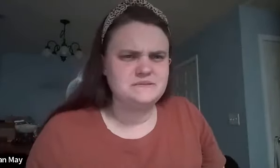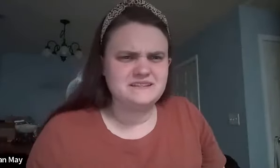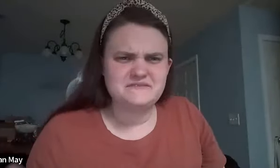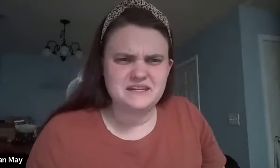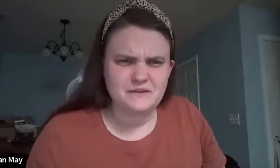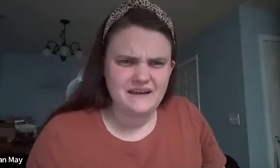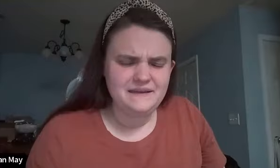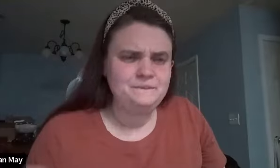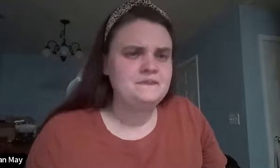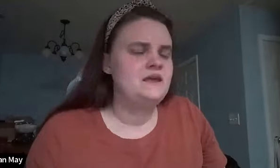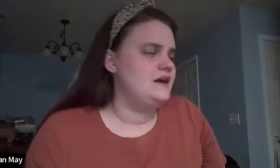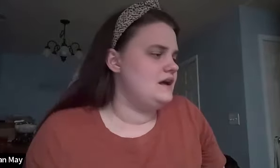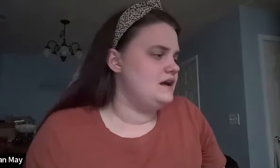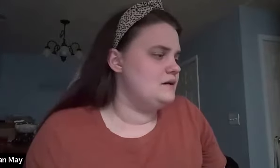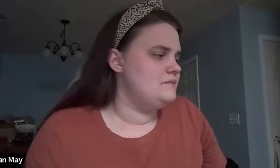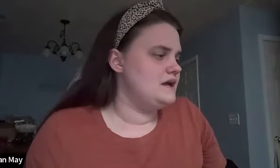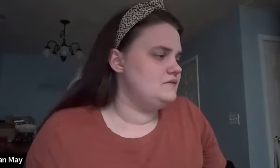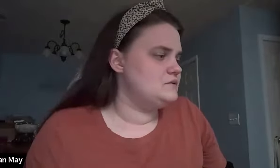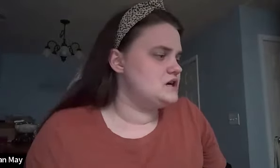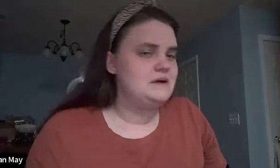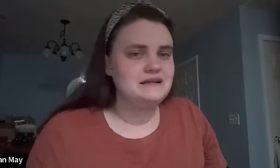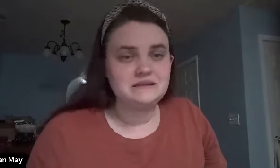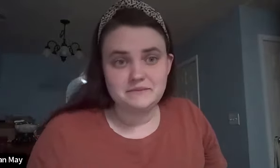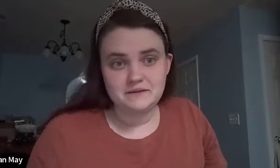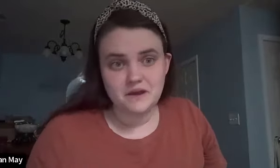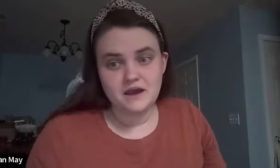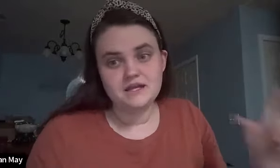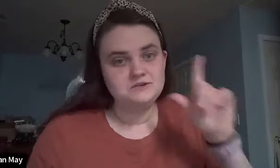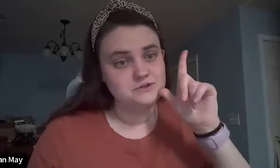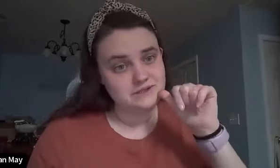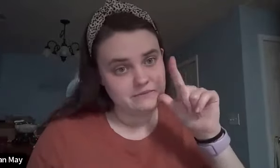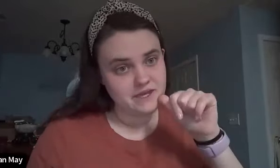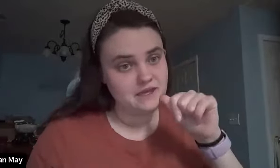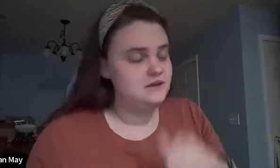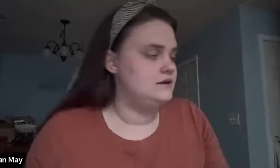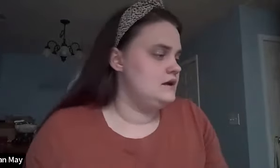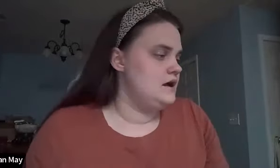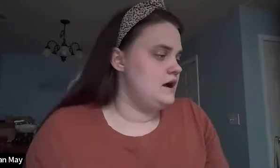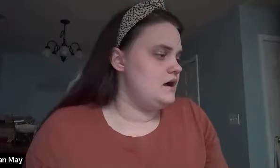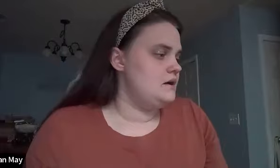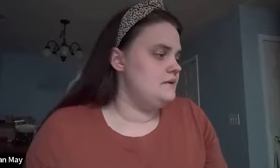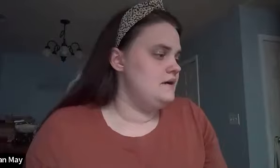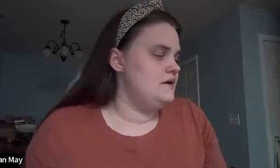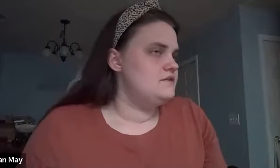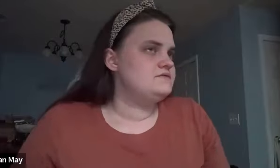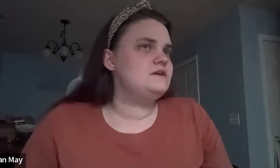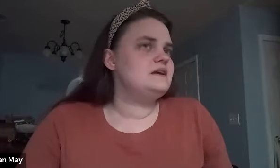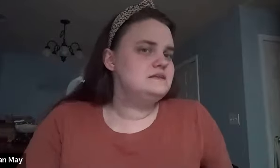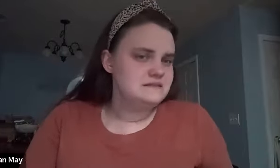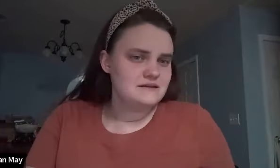typically say vanilla pie. If you were talking about a lemon pie, you do lemon. There is a sign